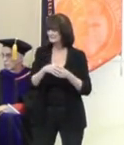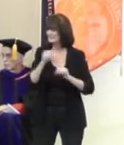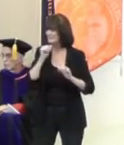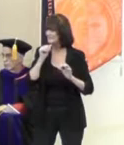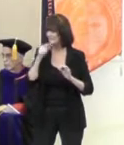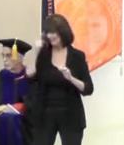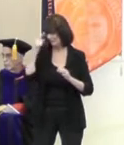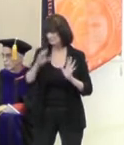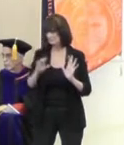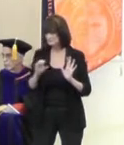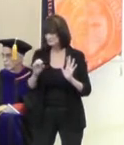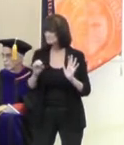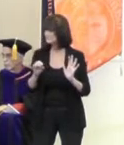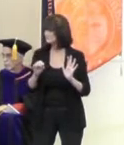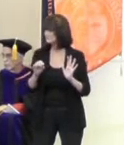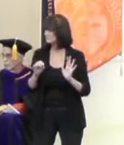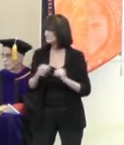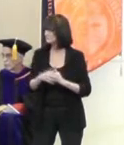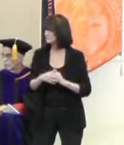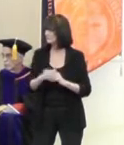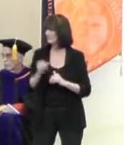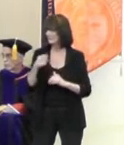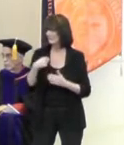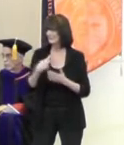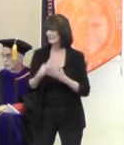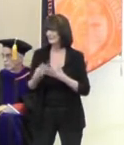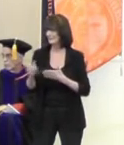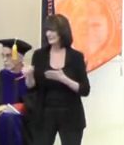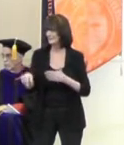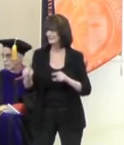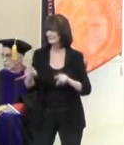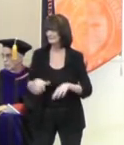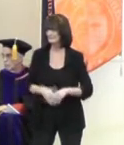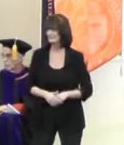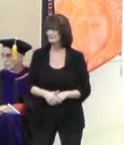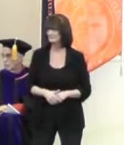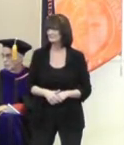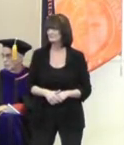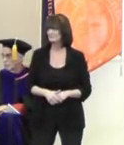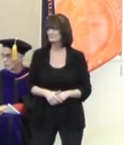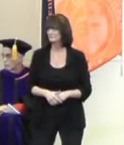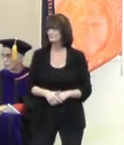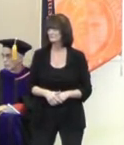and I thought, if I fail this test,